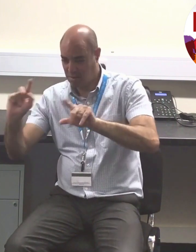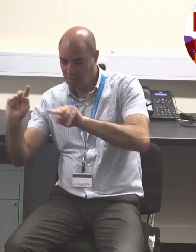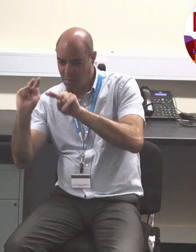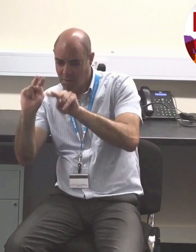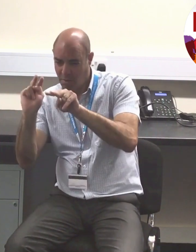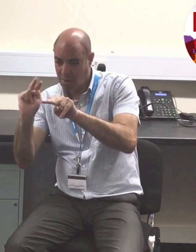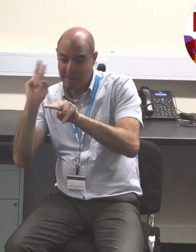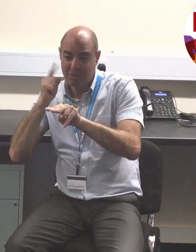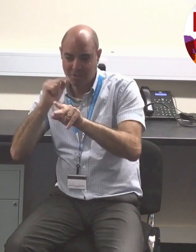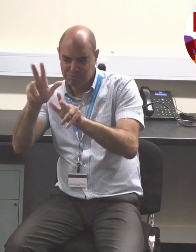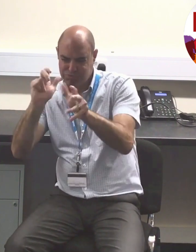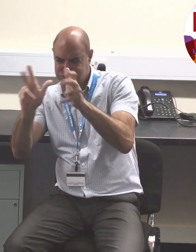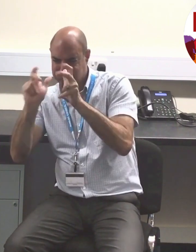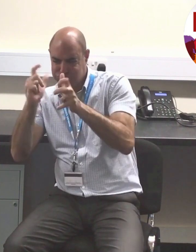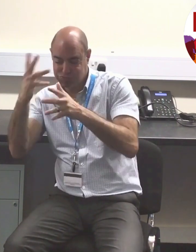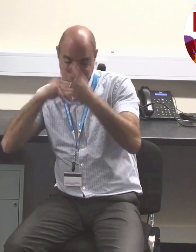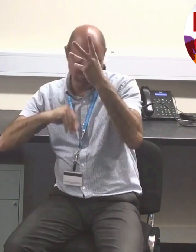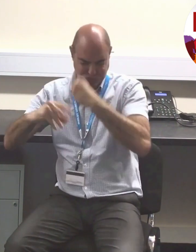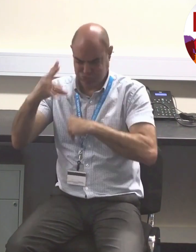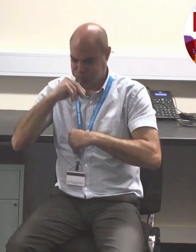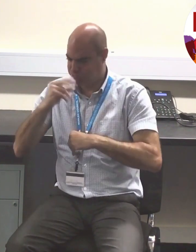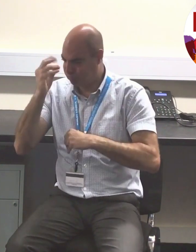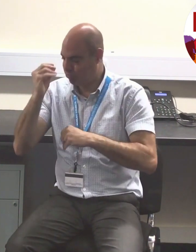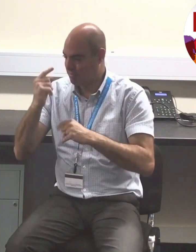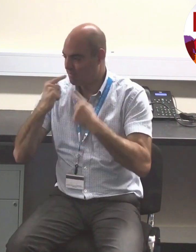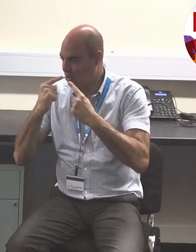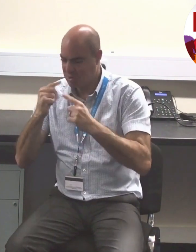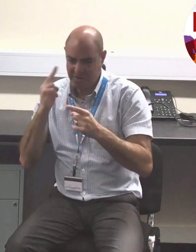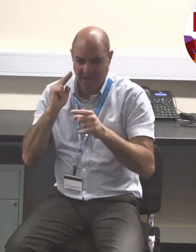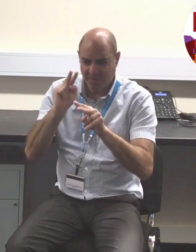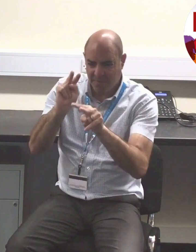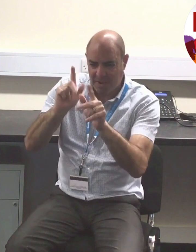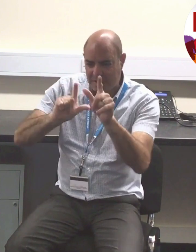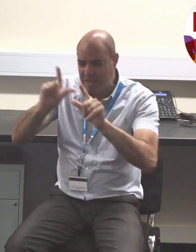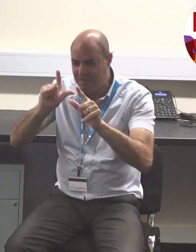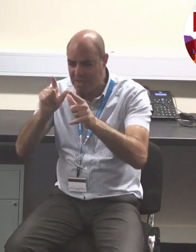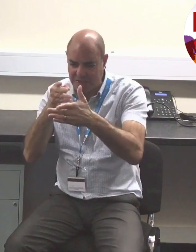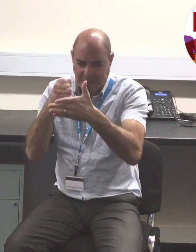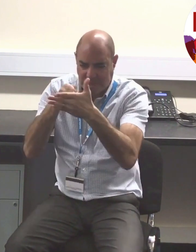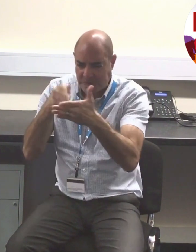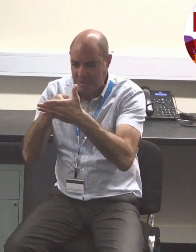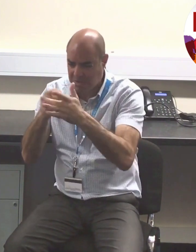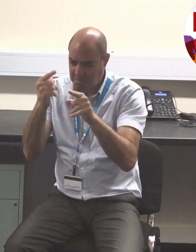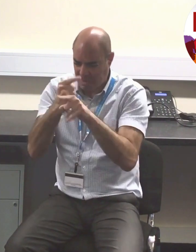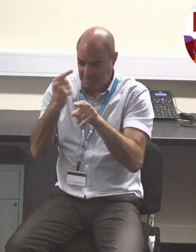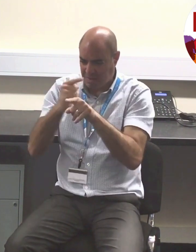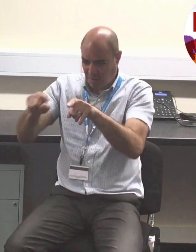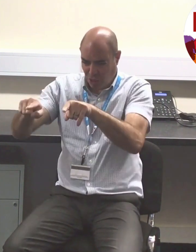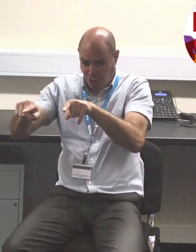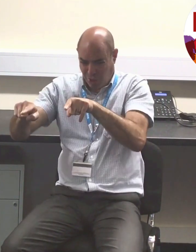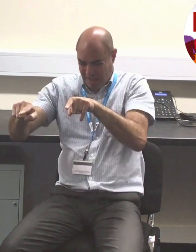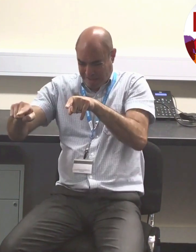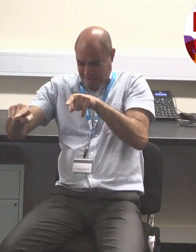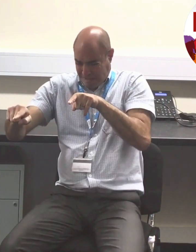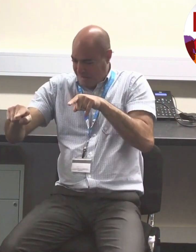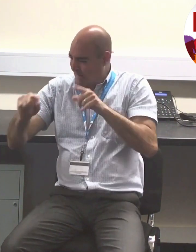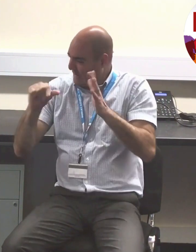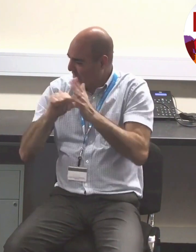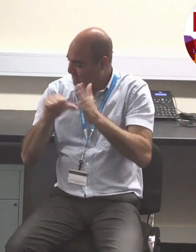skills. Perhaps a hearing child's watching TV and learning language through there, whereas a deaf child watching TV won't hear what's being said, and